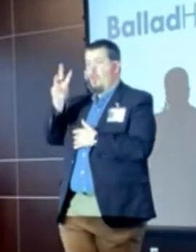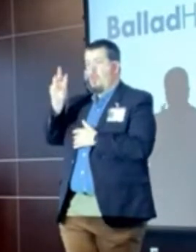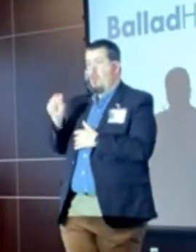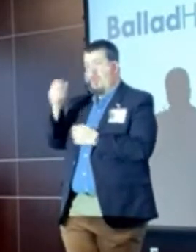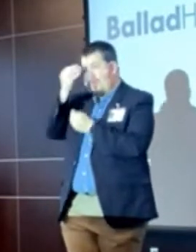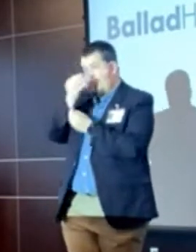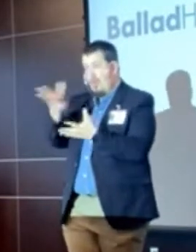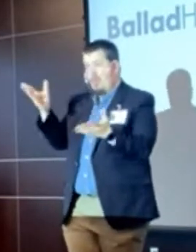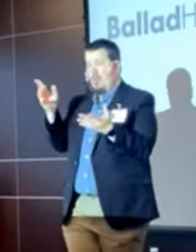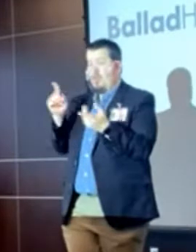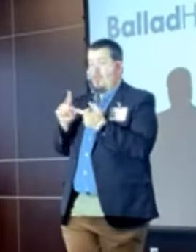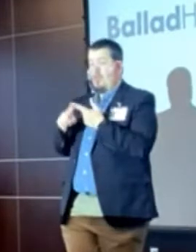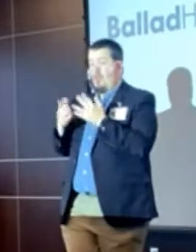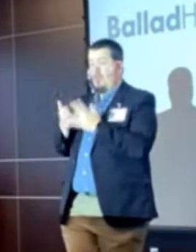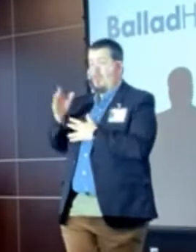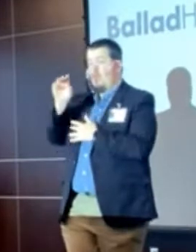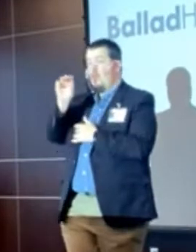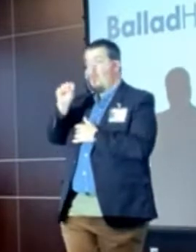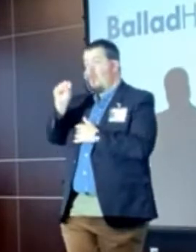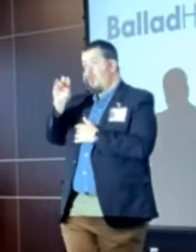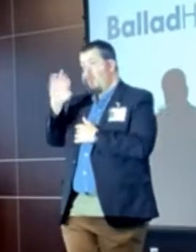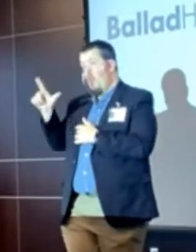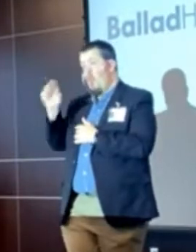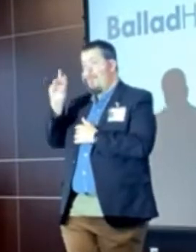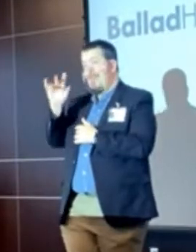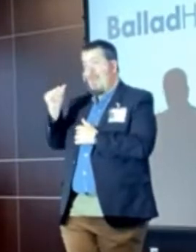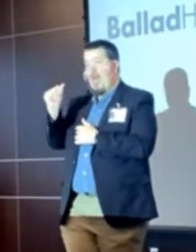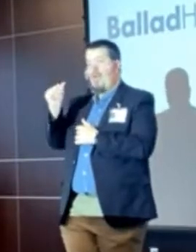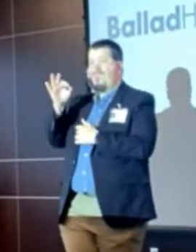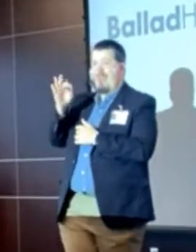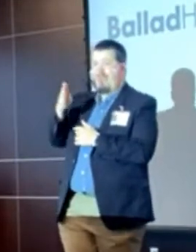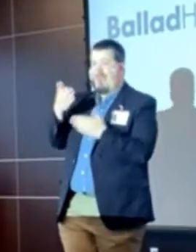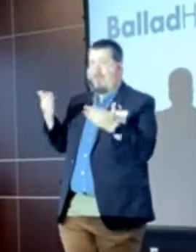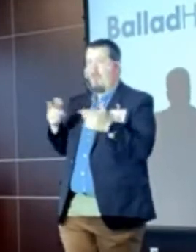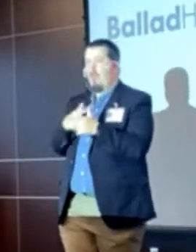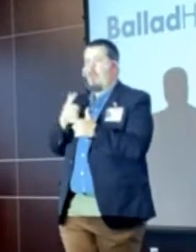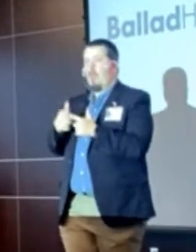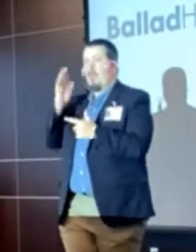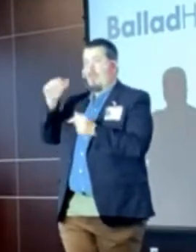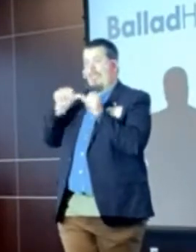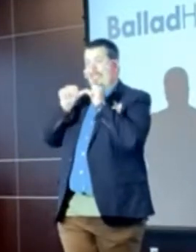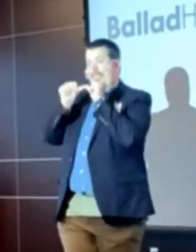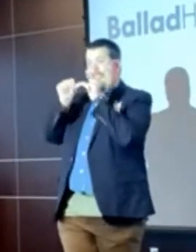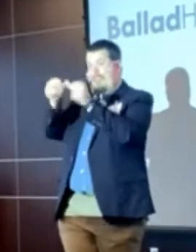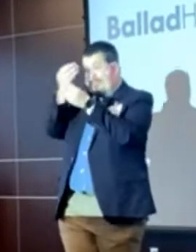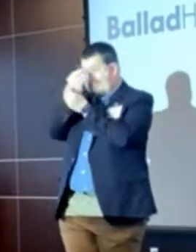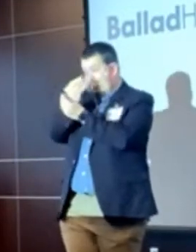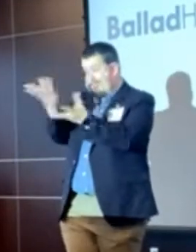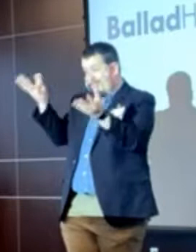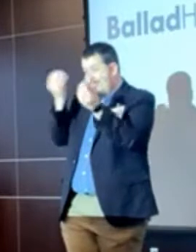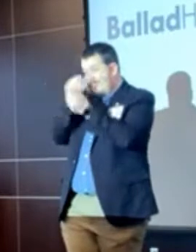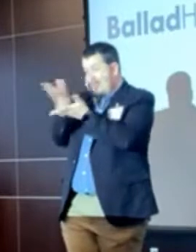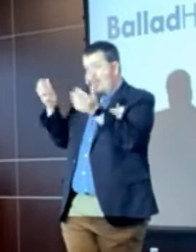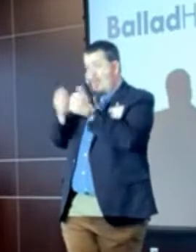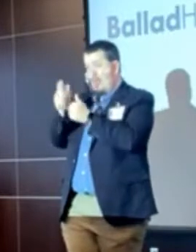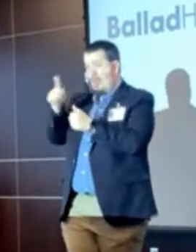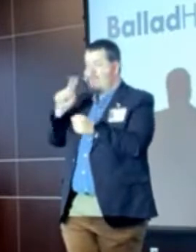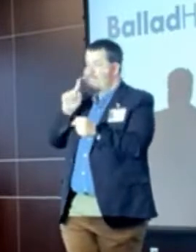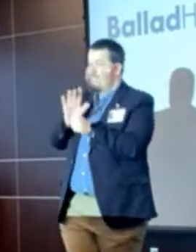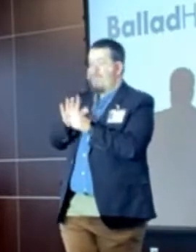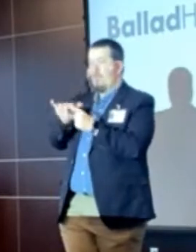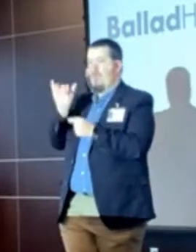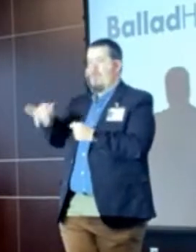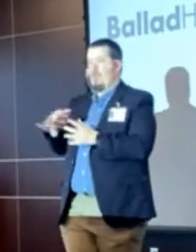we prepare, and through social media and through the media itself. And we will continue to share that information. We're committed to